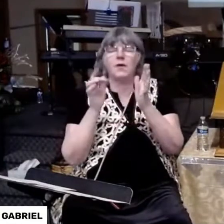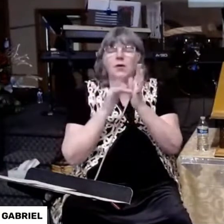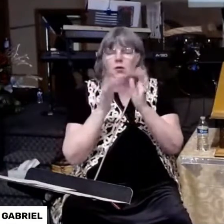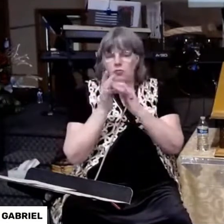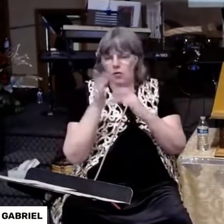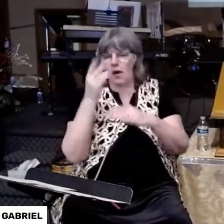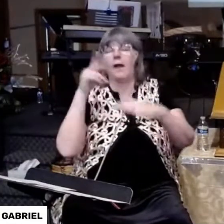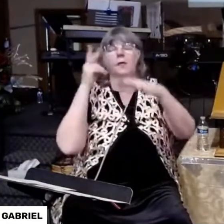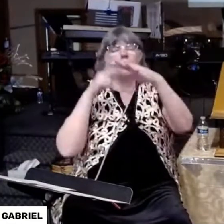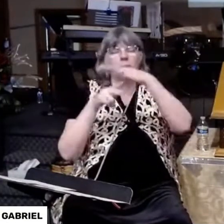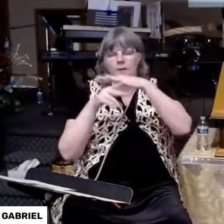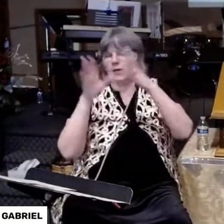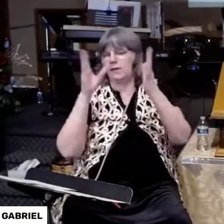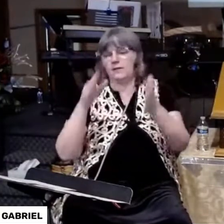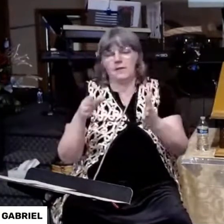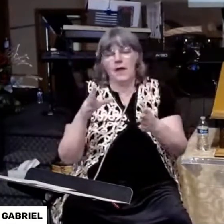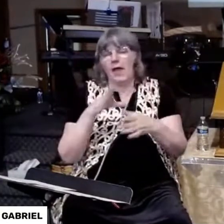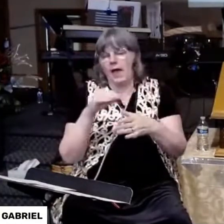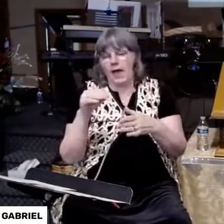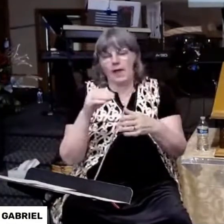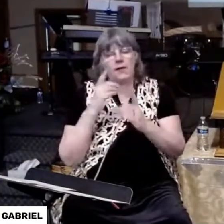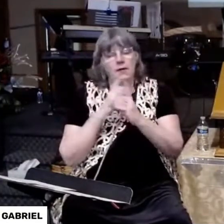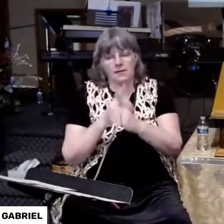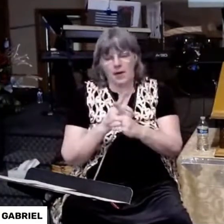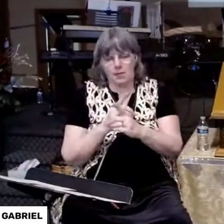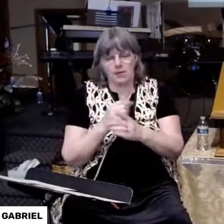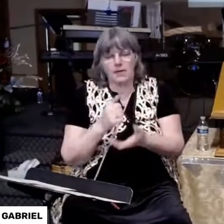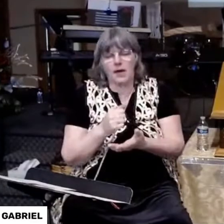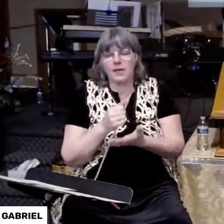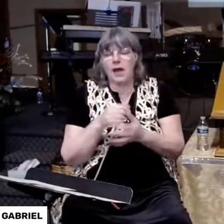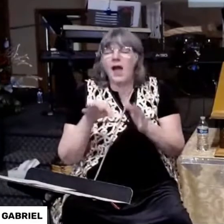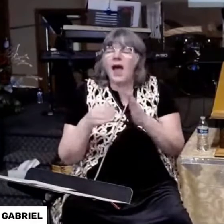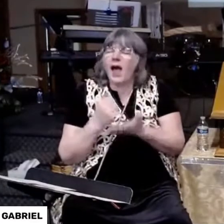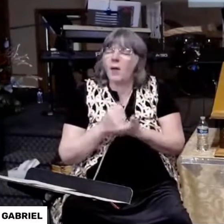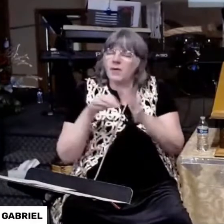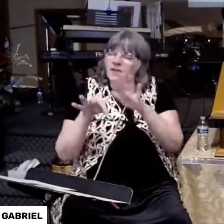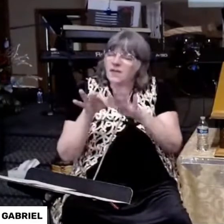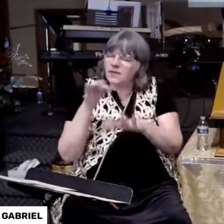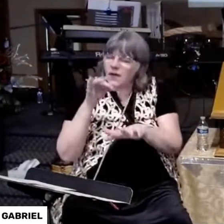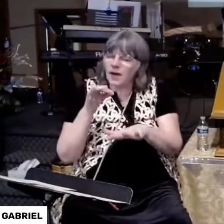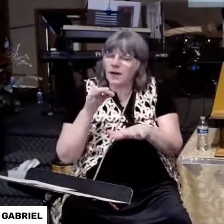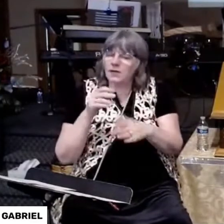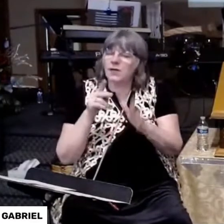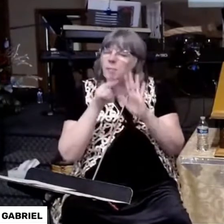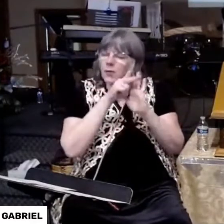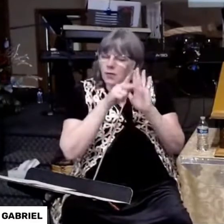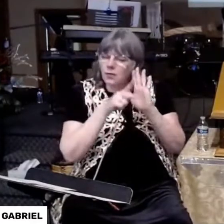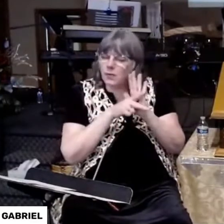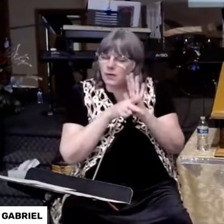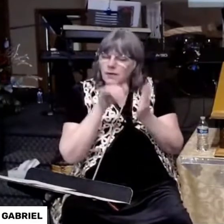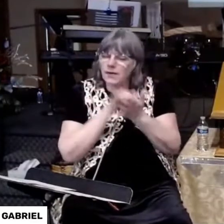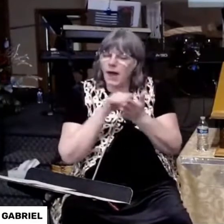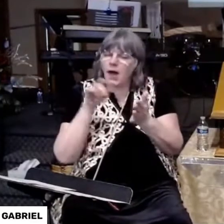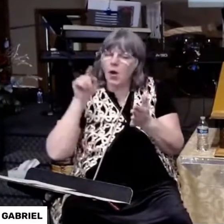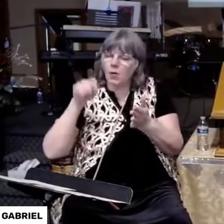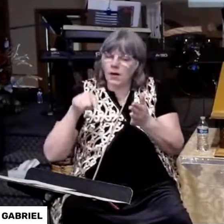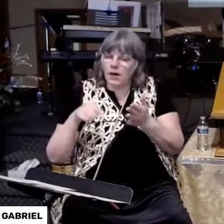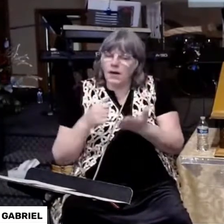prophets, that you help us find these principles that help us to process